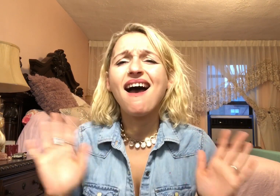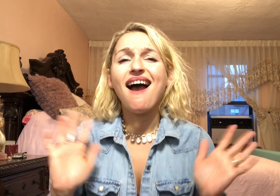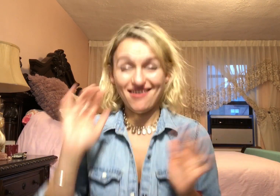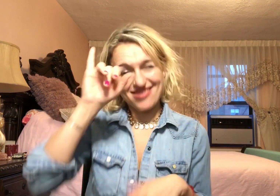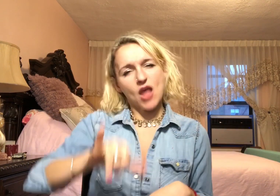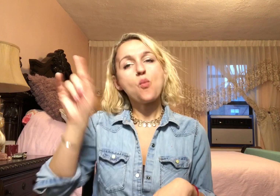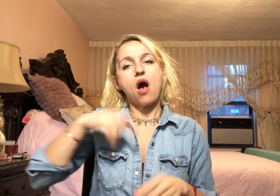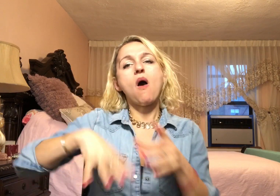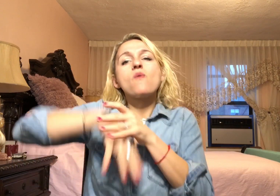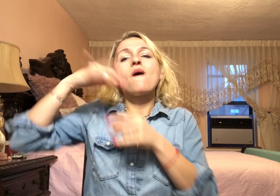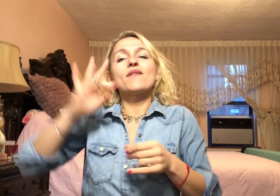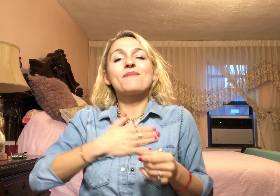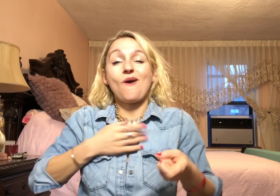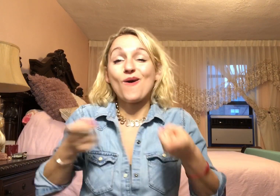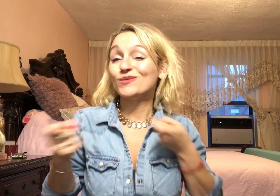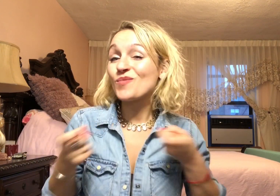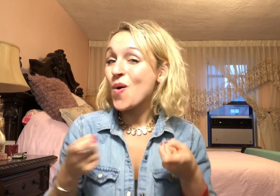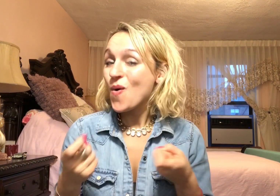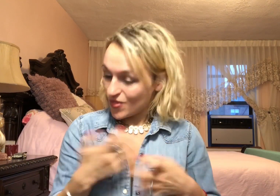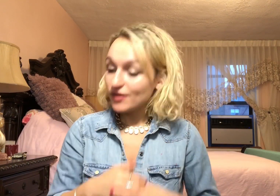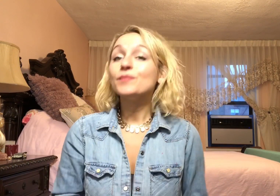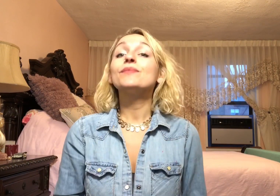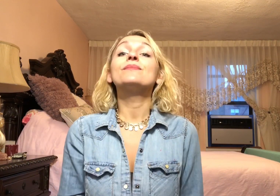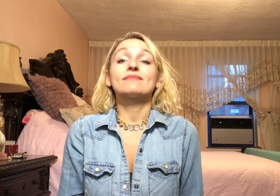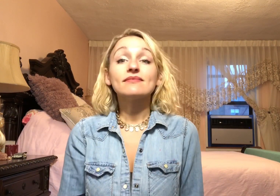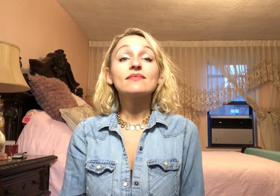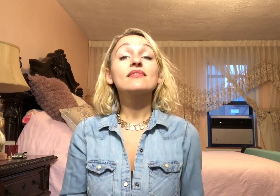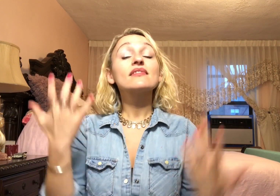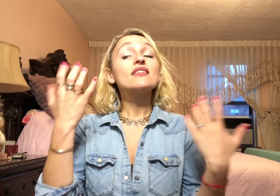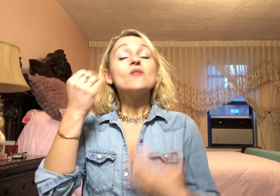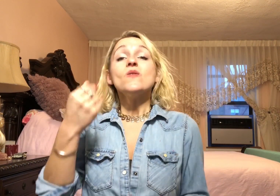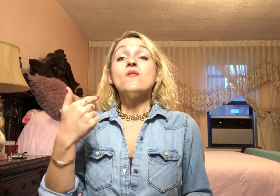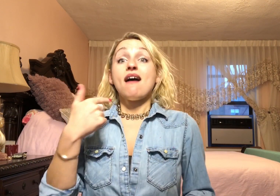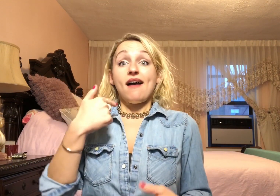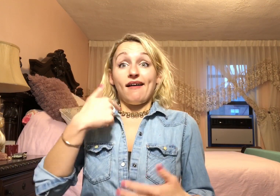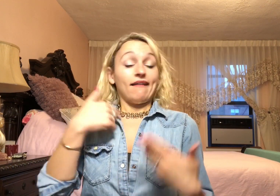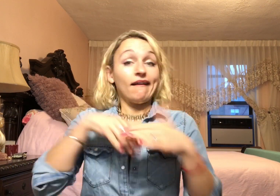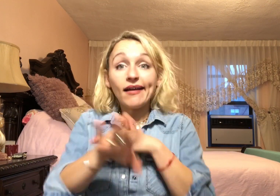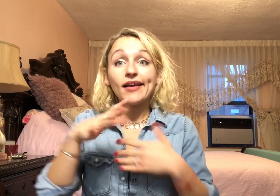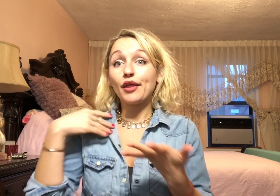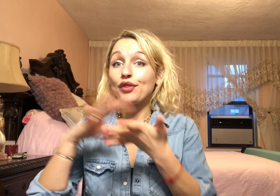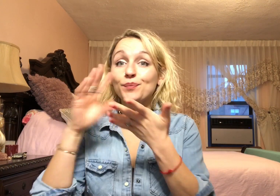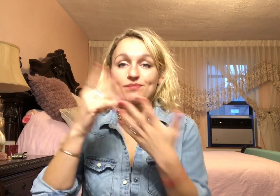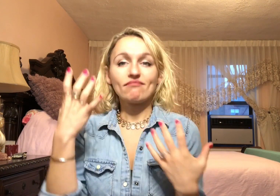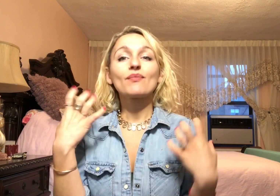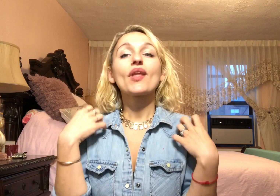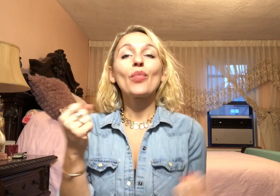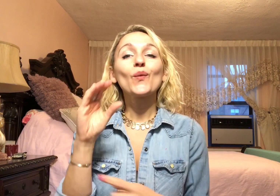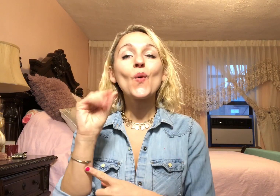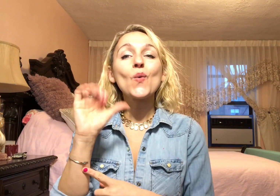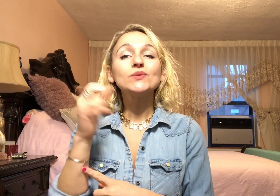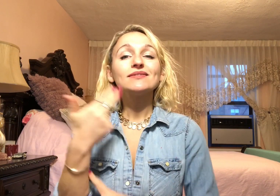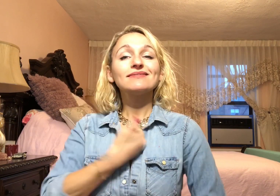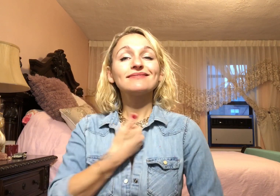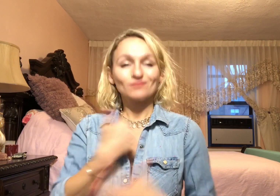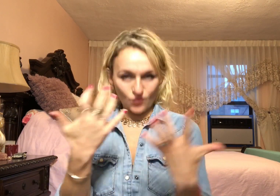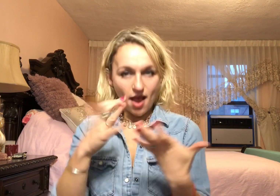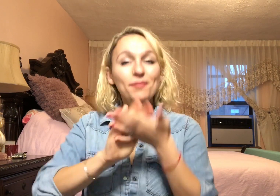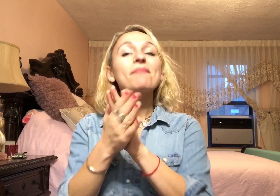with medications like this, but I was worried I wouldn't have enough. I realized this trend of behaviors was exhibiting a control problem. I couldn't